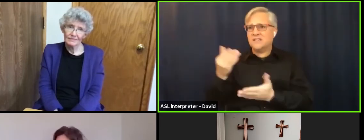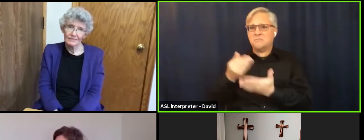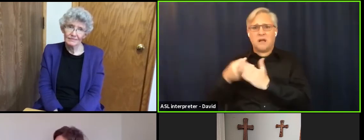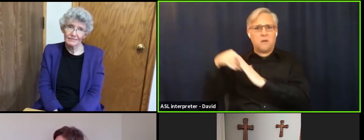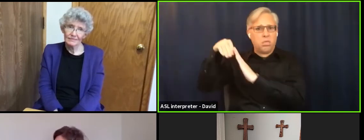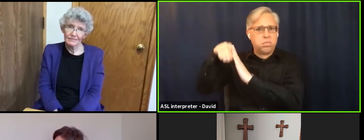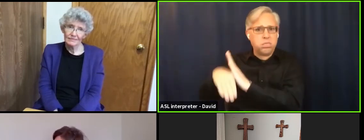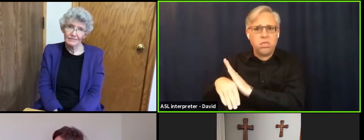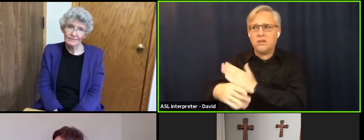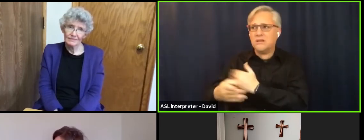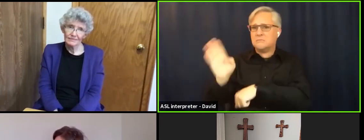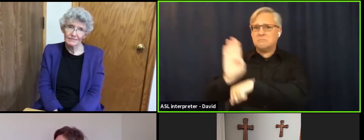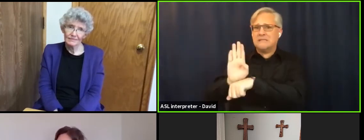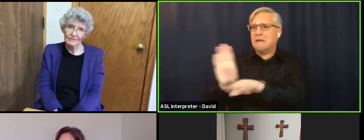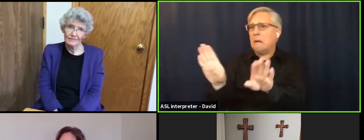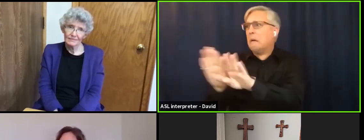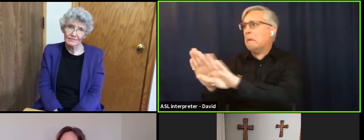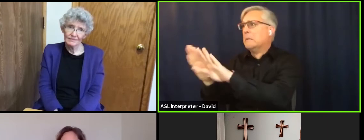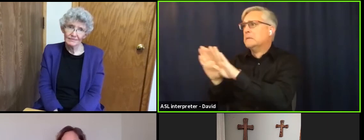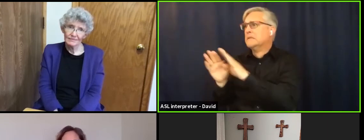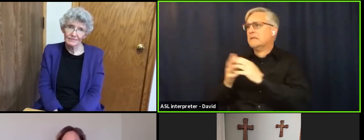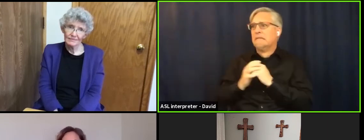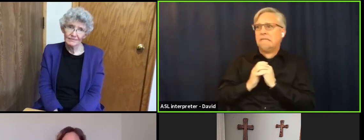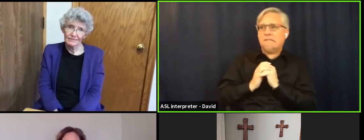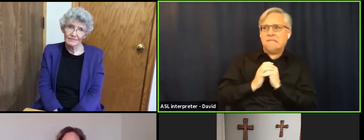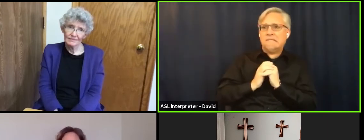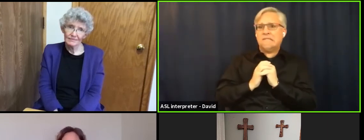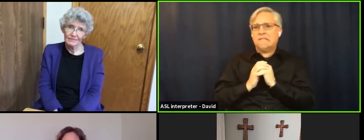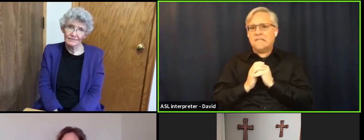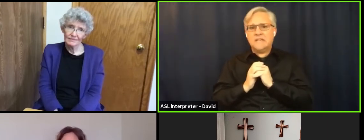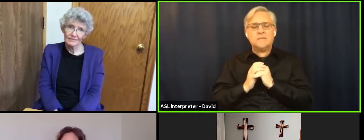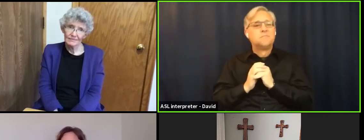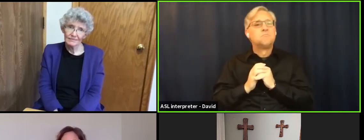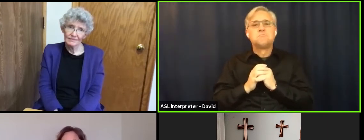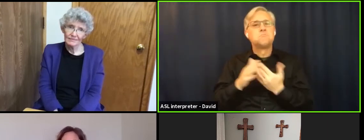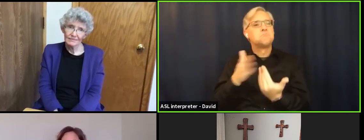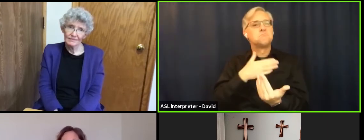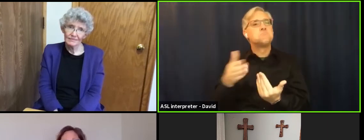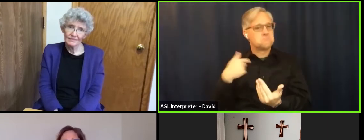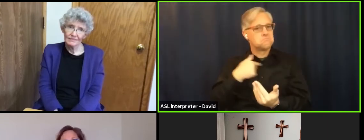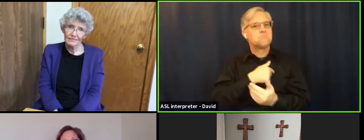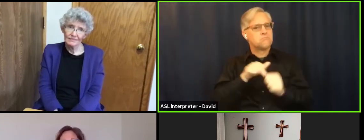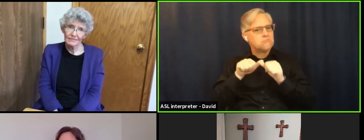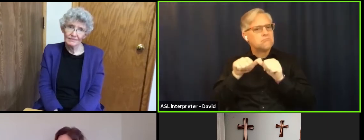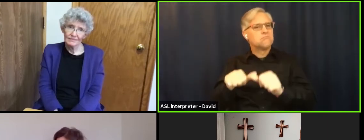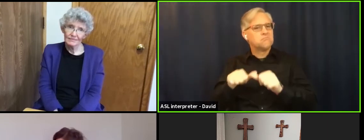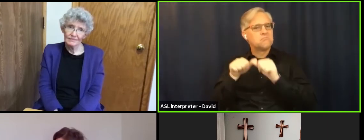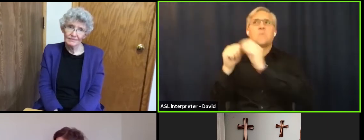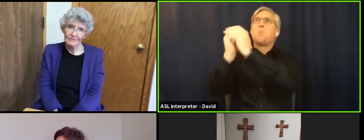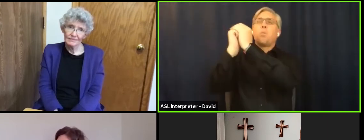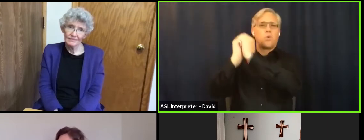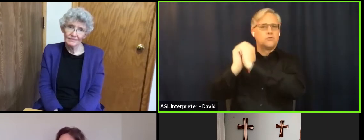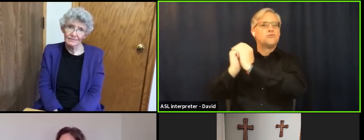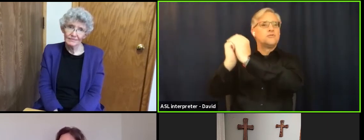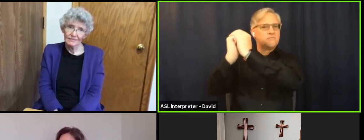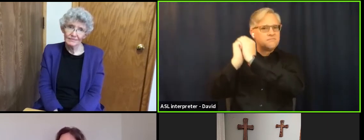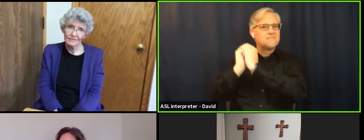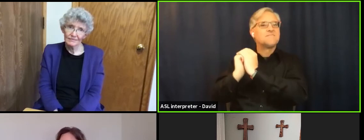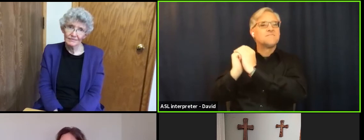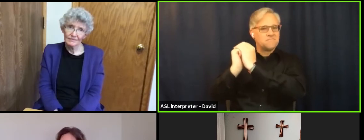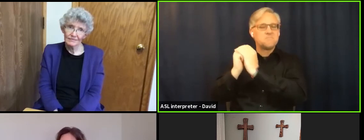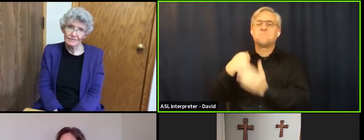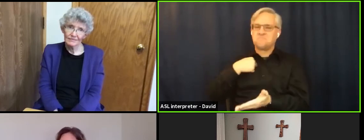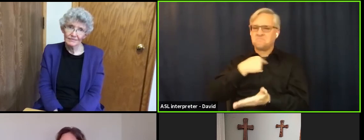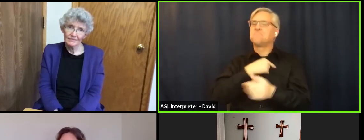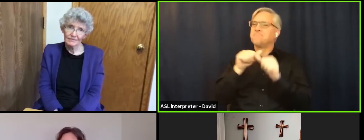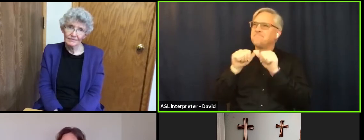way down. But we continue to worship. We continue to recognize that God